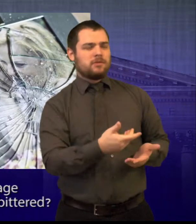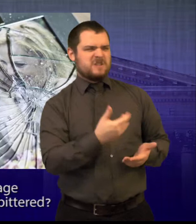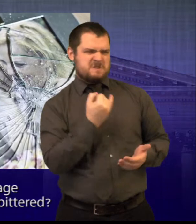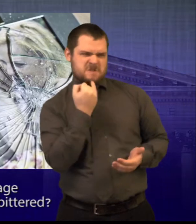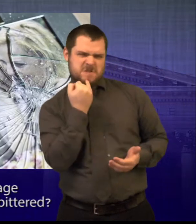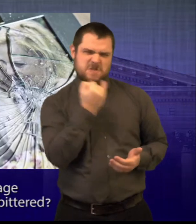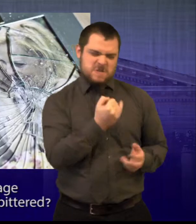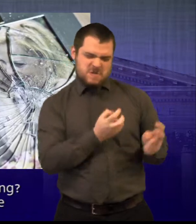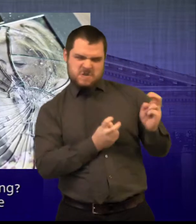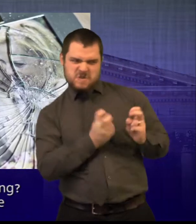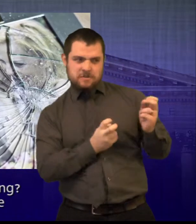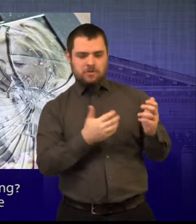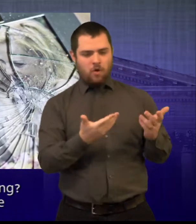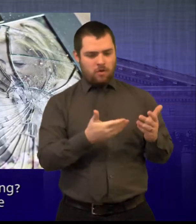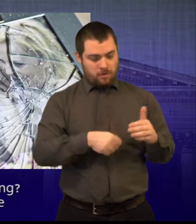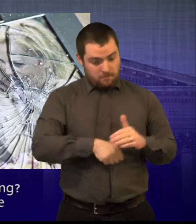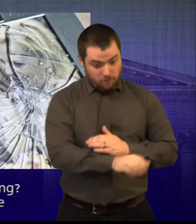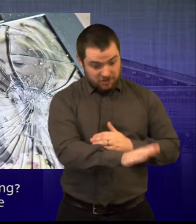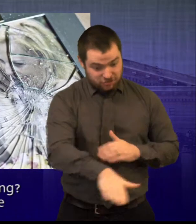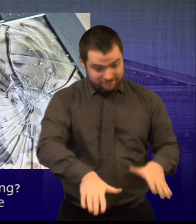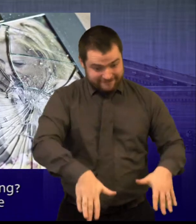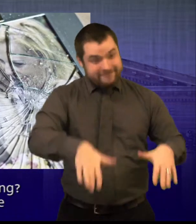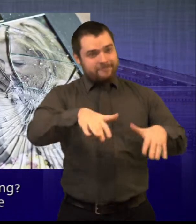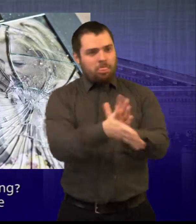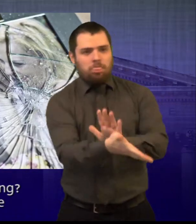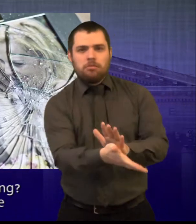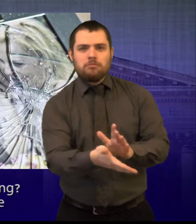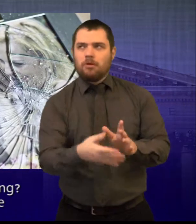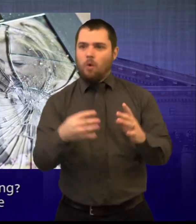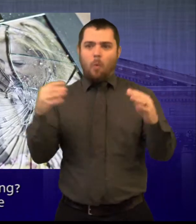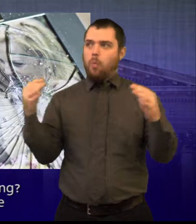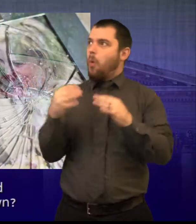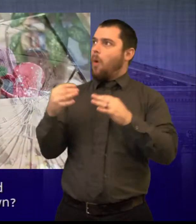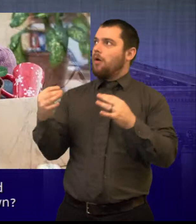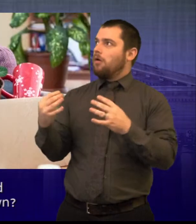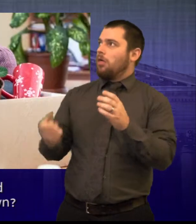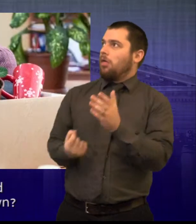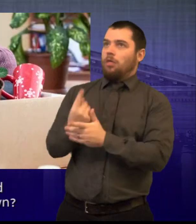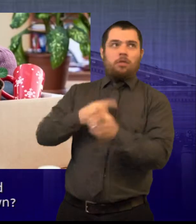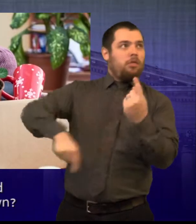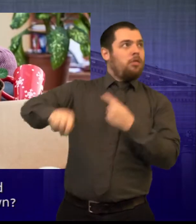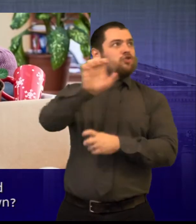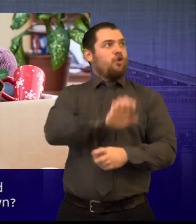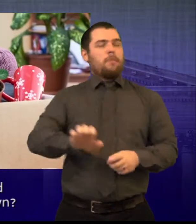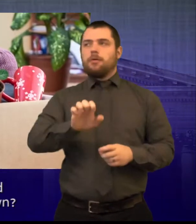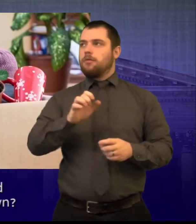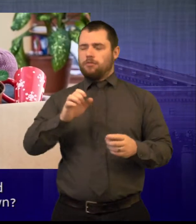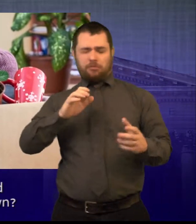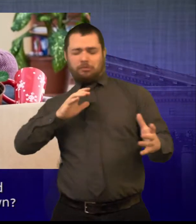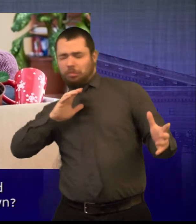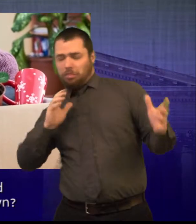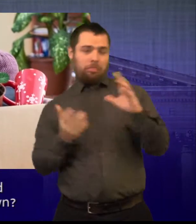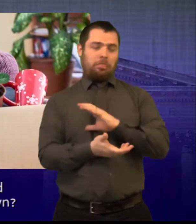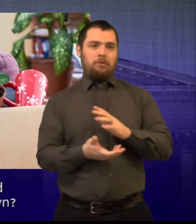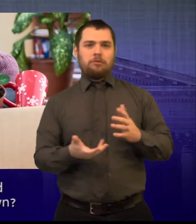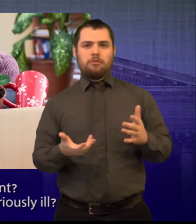desperately embittered? Will my children go wrong? Will war shake Europe and my life be turned completely